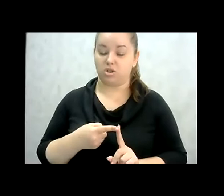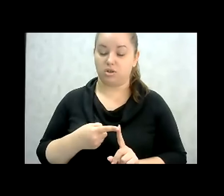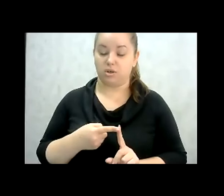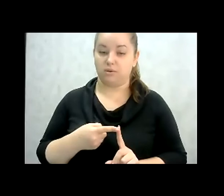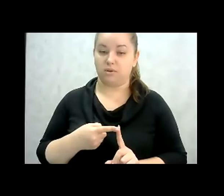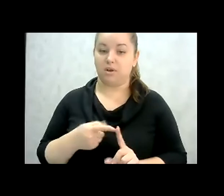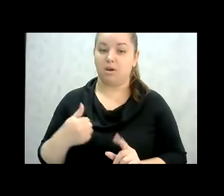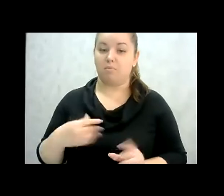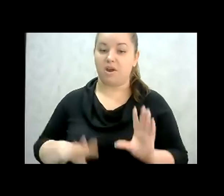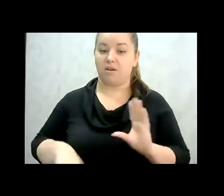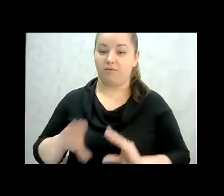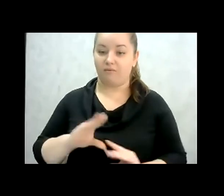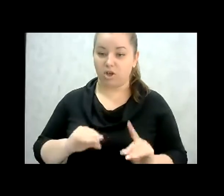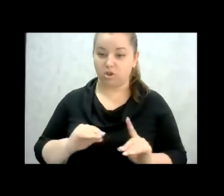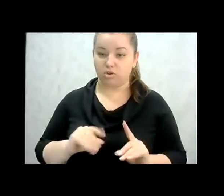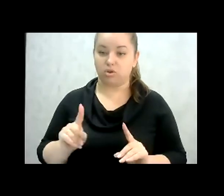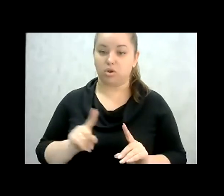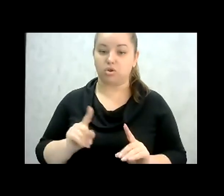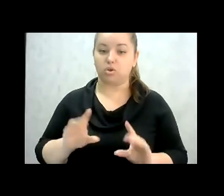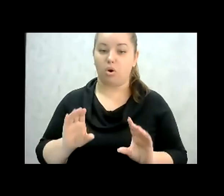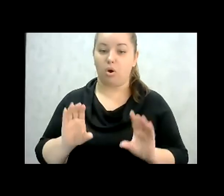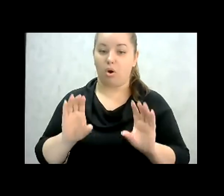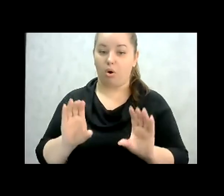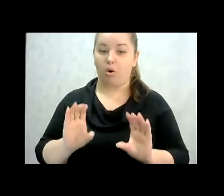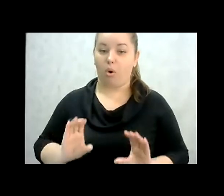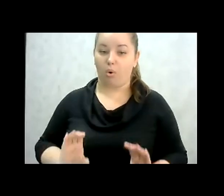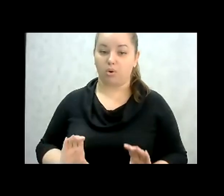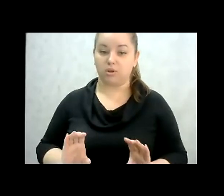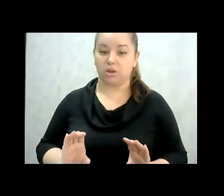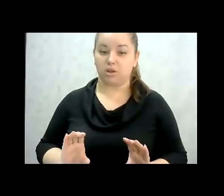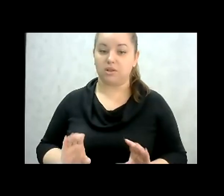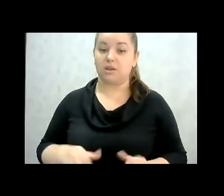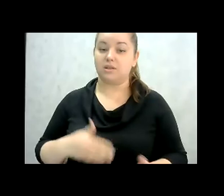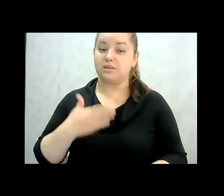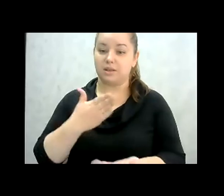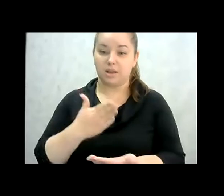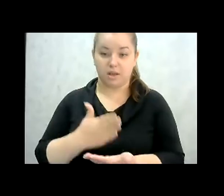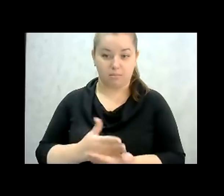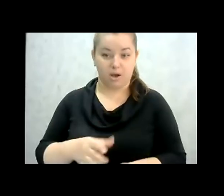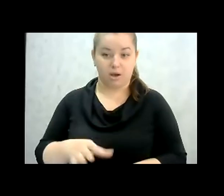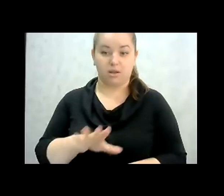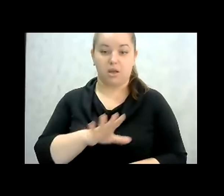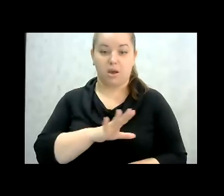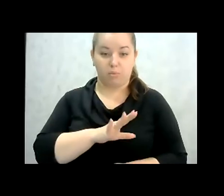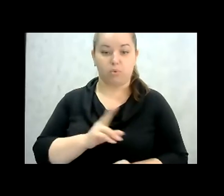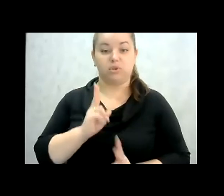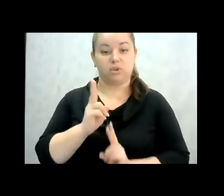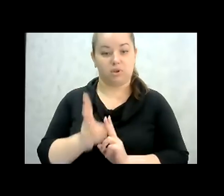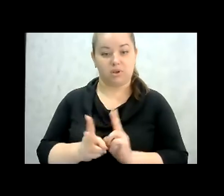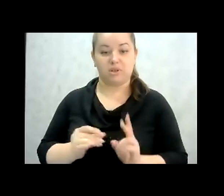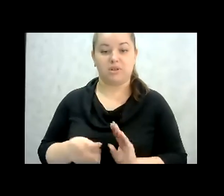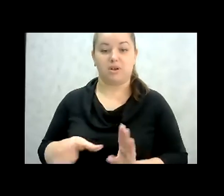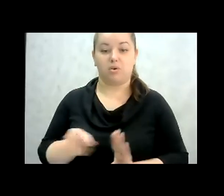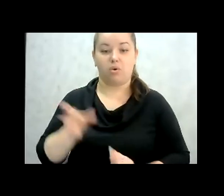to include previously formulated and new recommendations from election stakeholders, including domestic and international